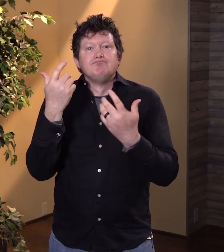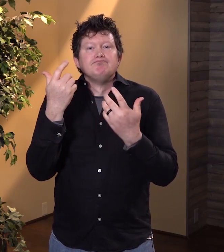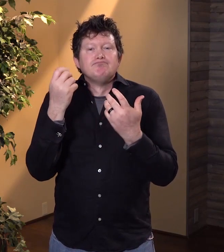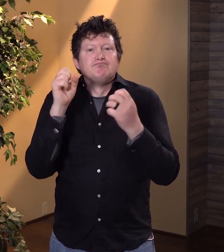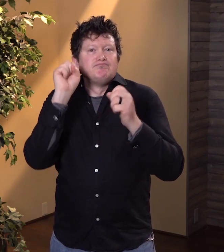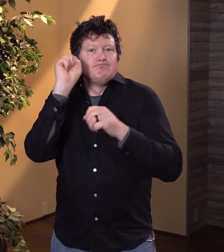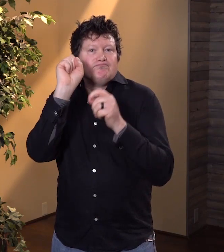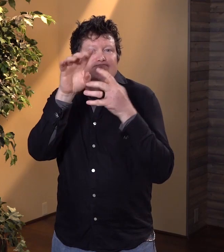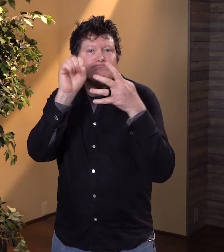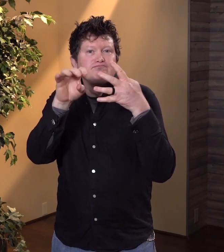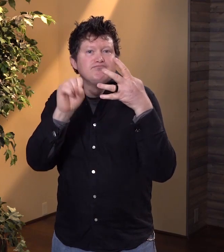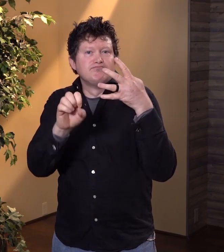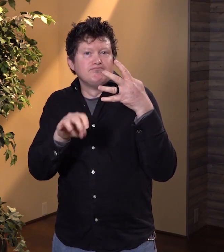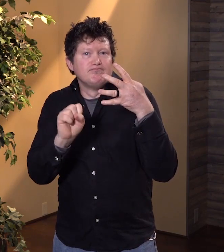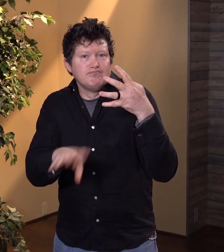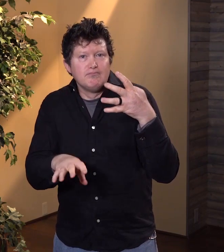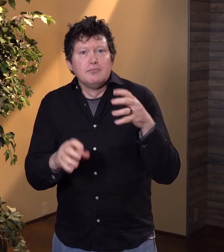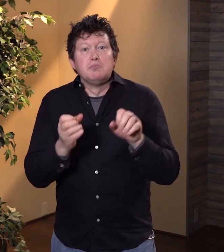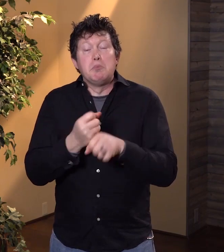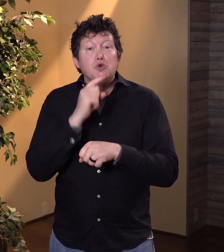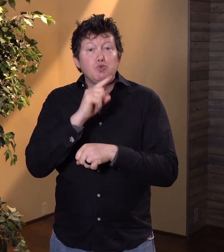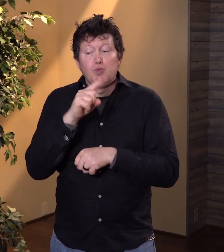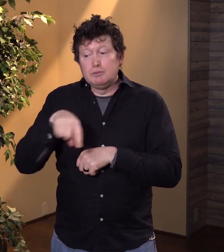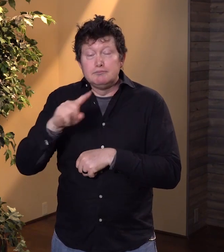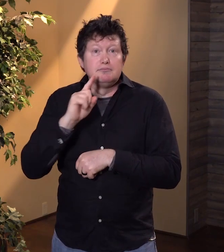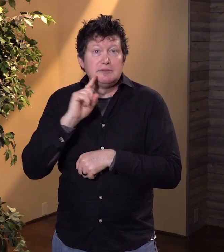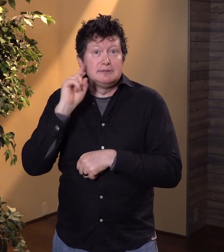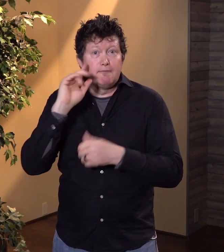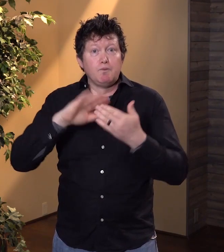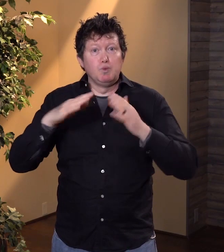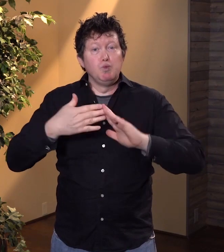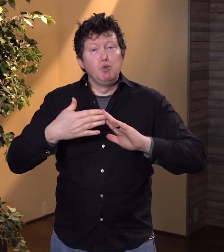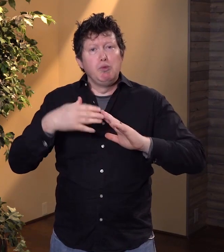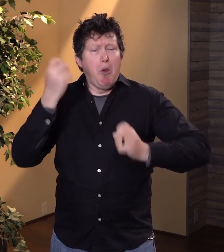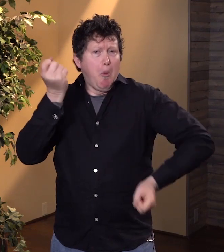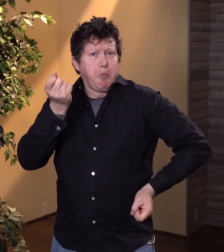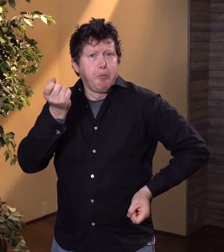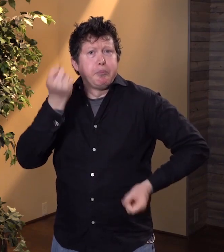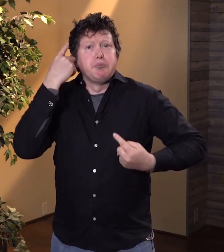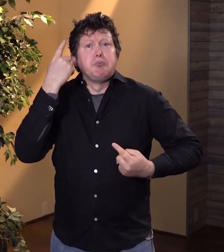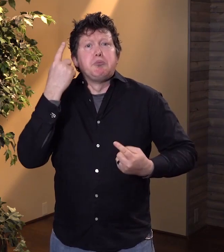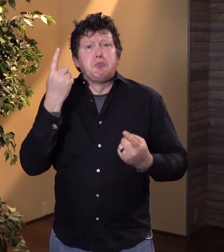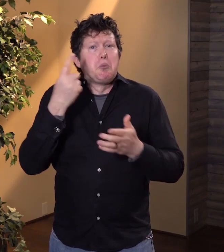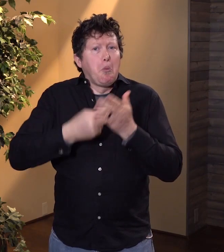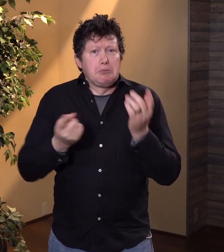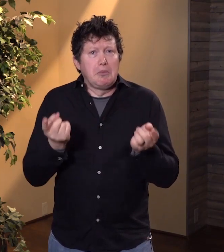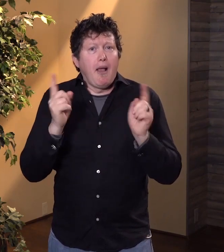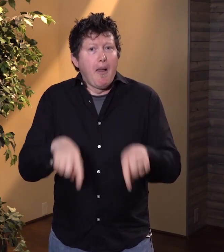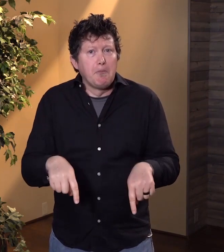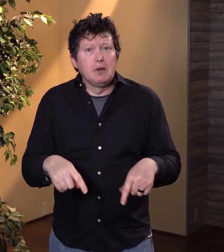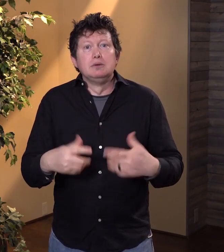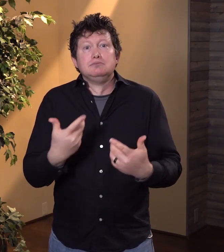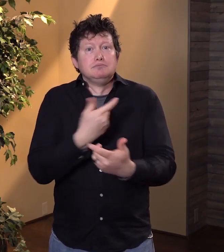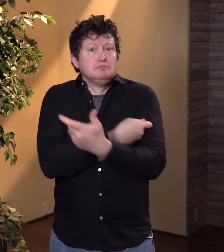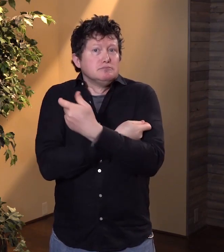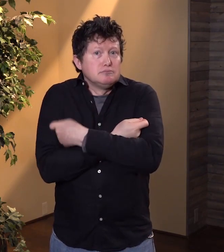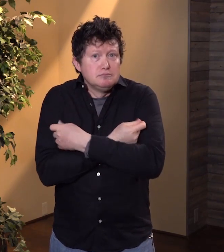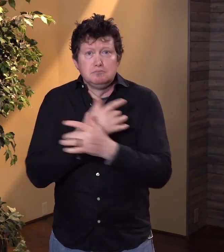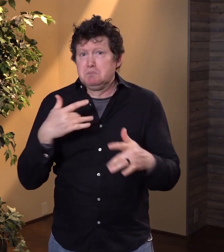facts or frequently asked questions that are being dispersed at this time to help the deaf community to completely understand